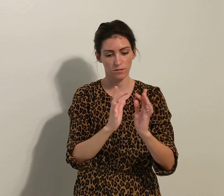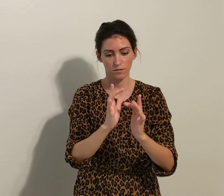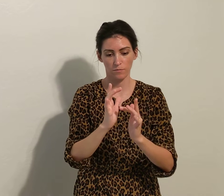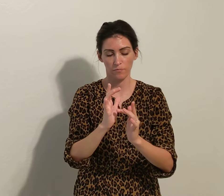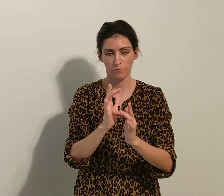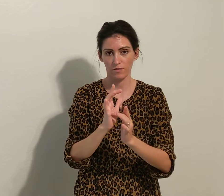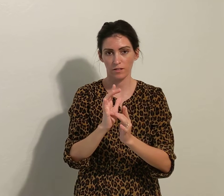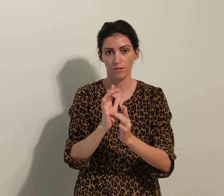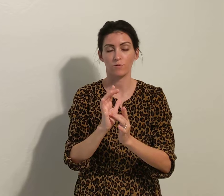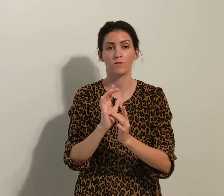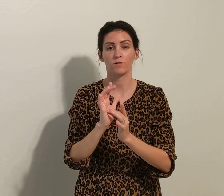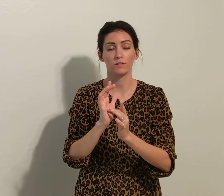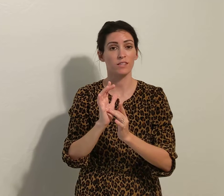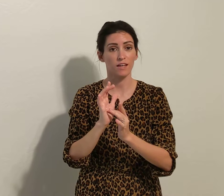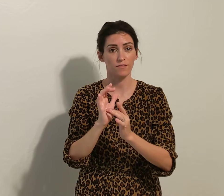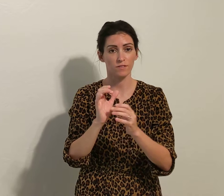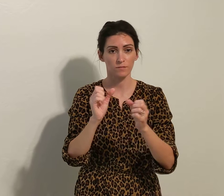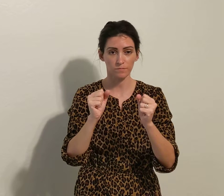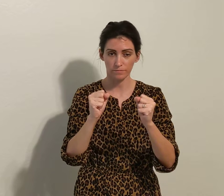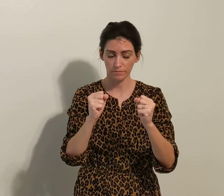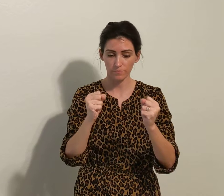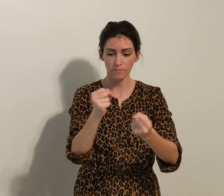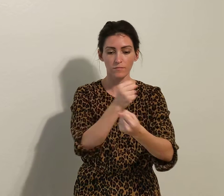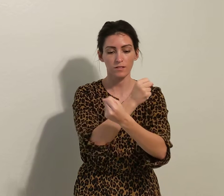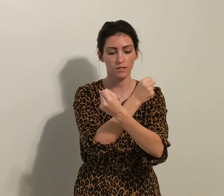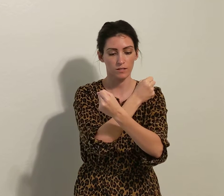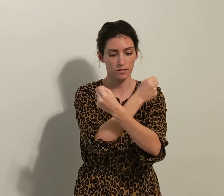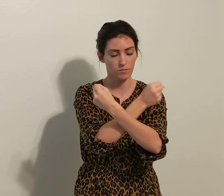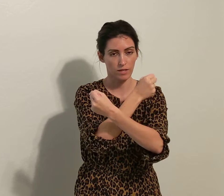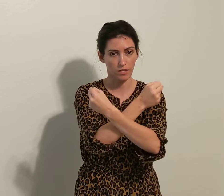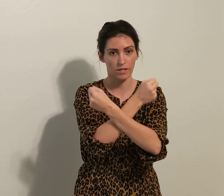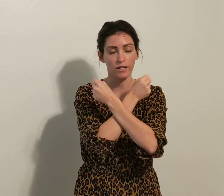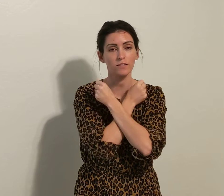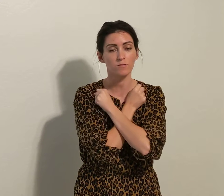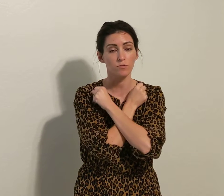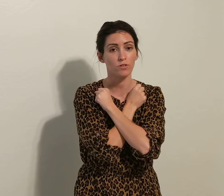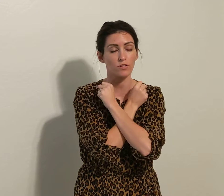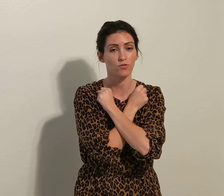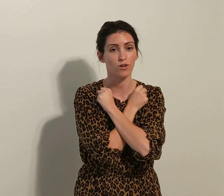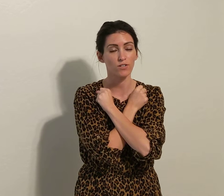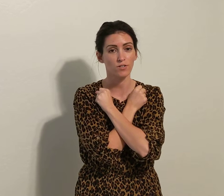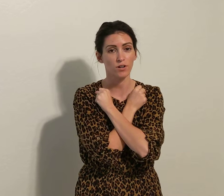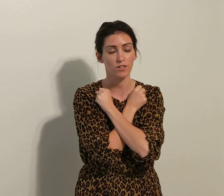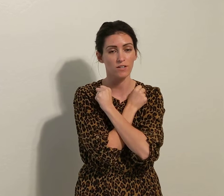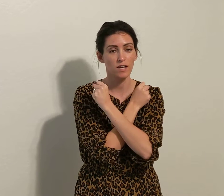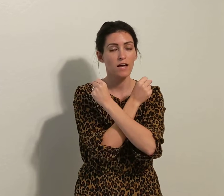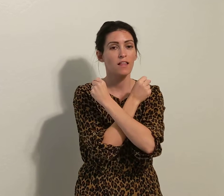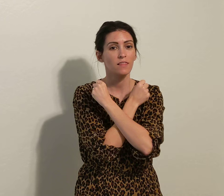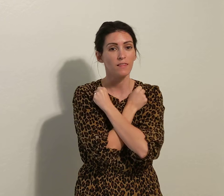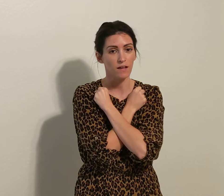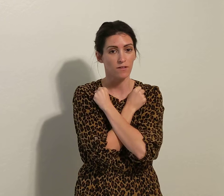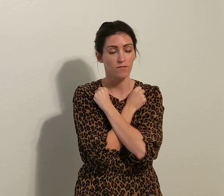Jesus, and then we're going to go into loves. It's making an X and putting it across your heart.